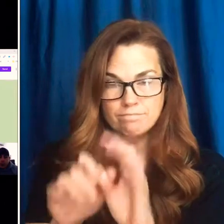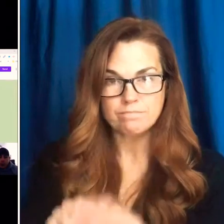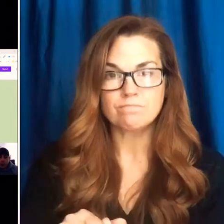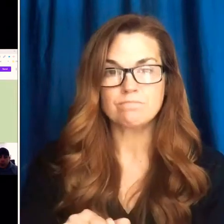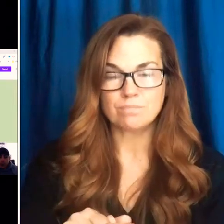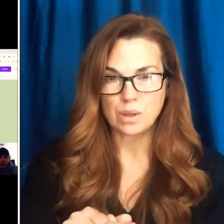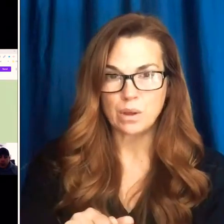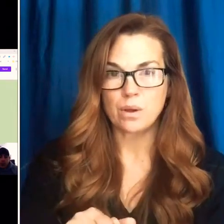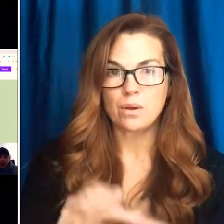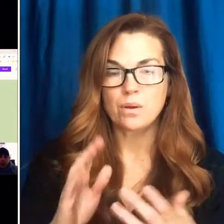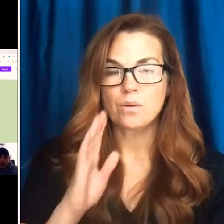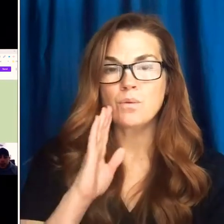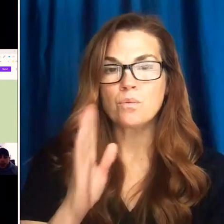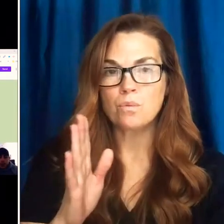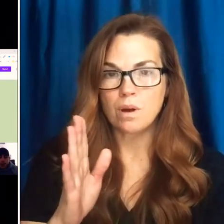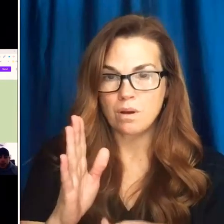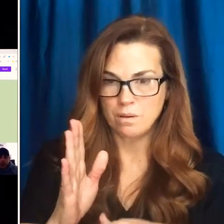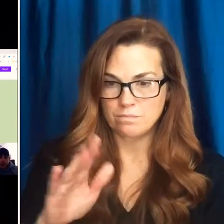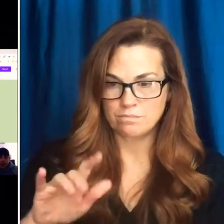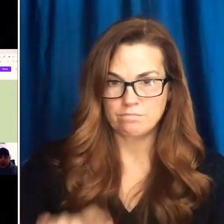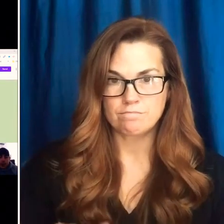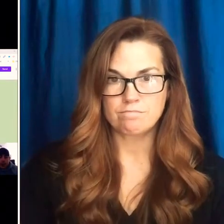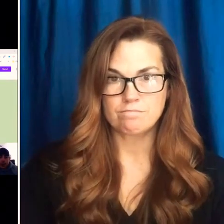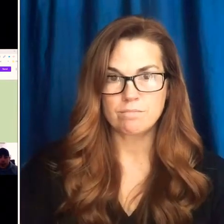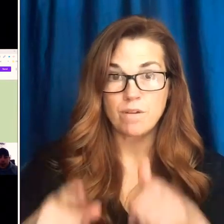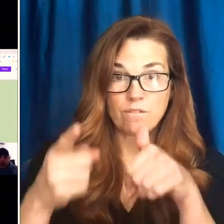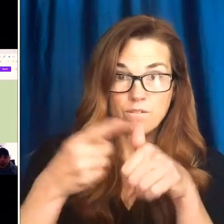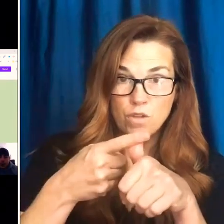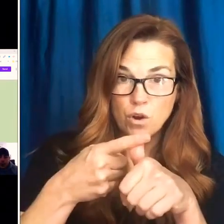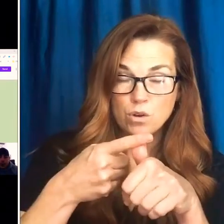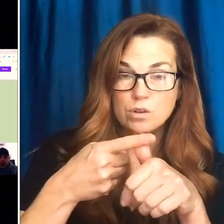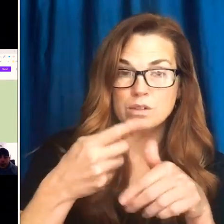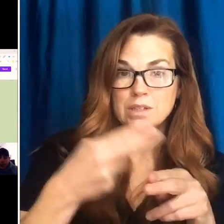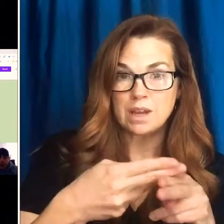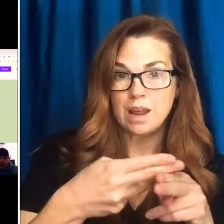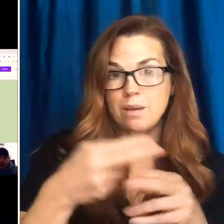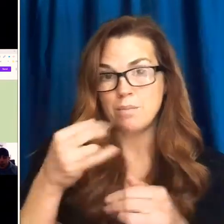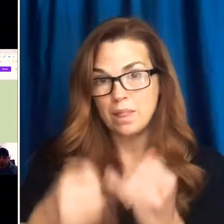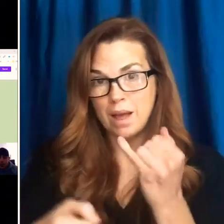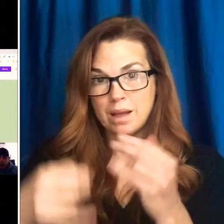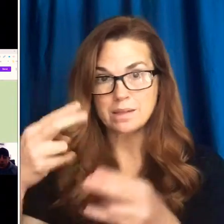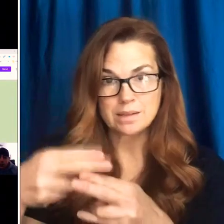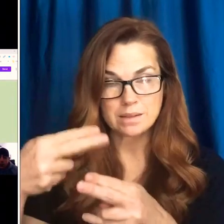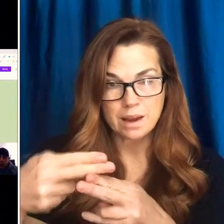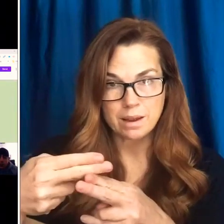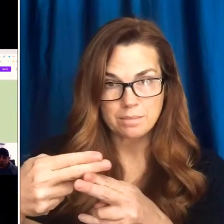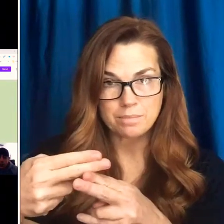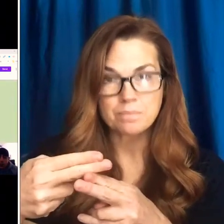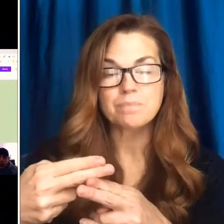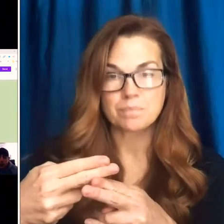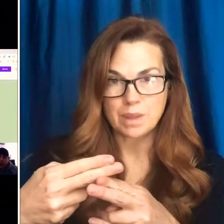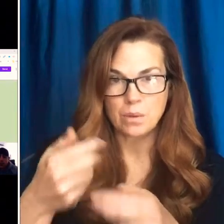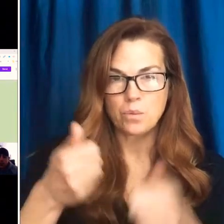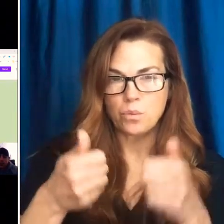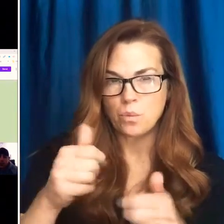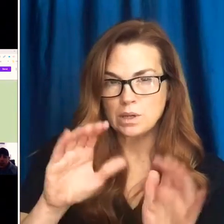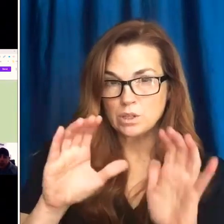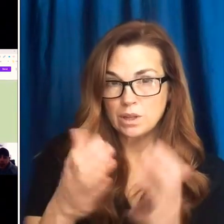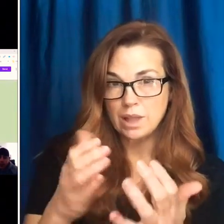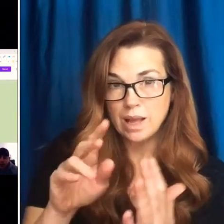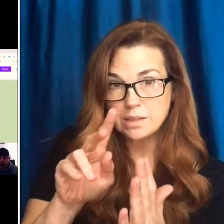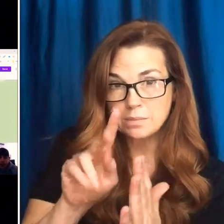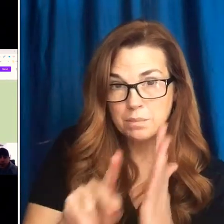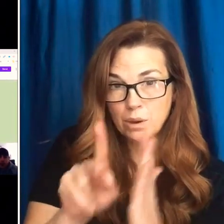put in your full first name, your full last name, and then select which class period you're in. Then you will